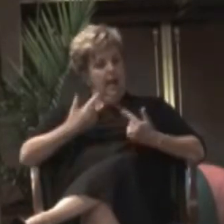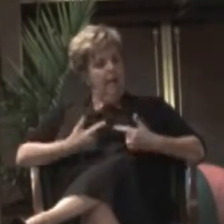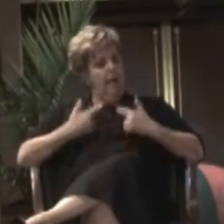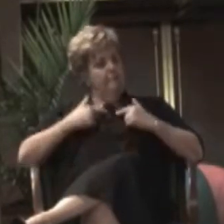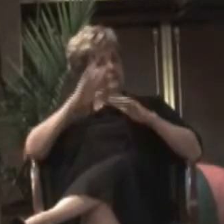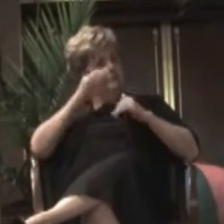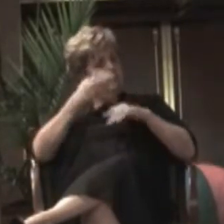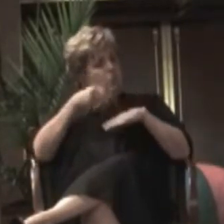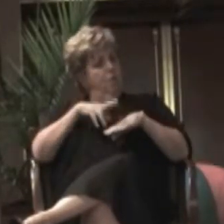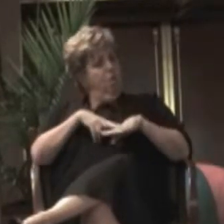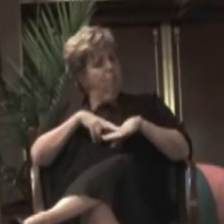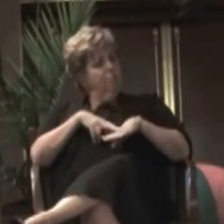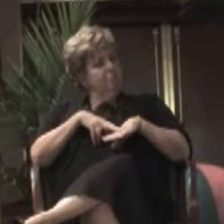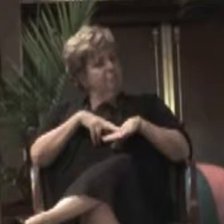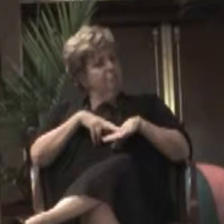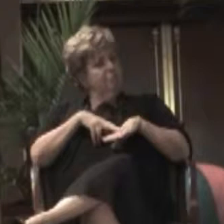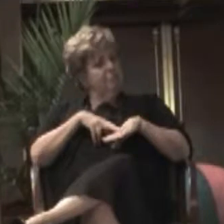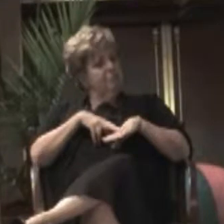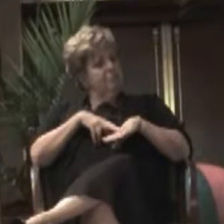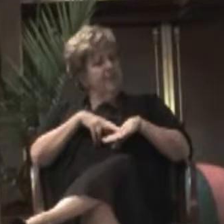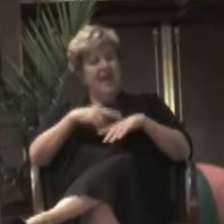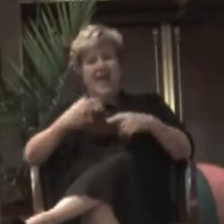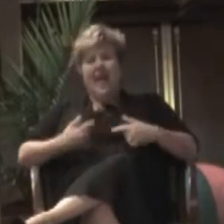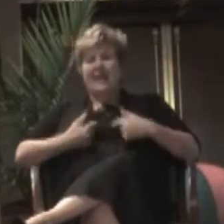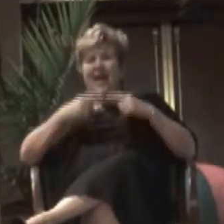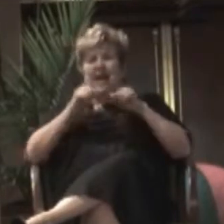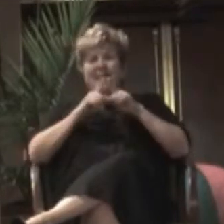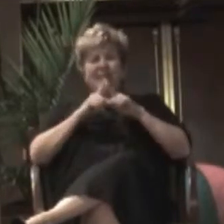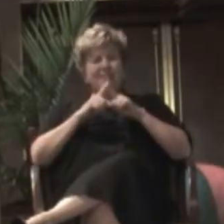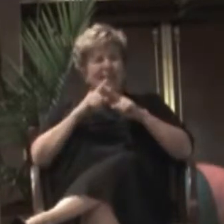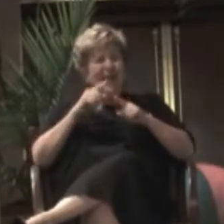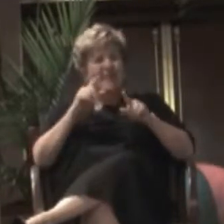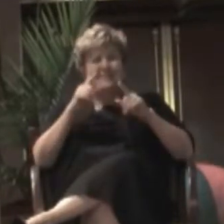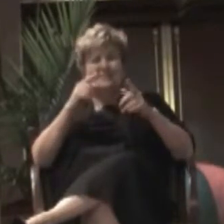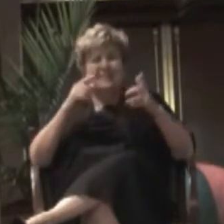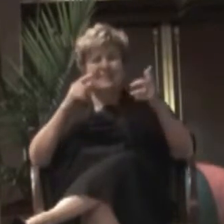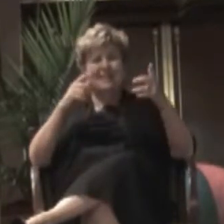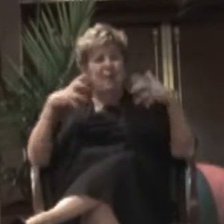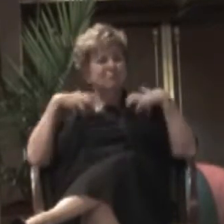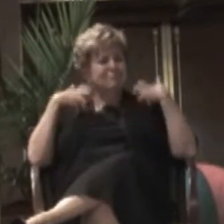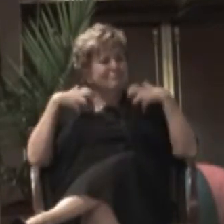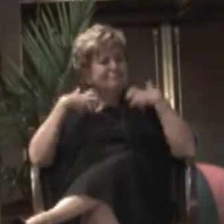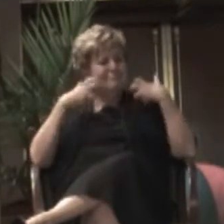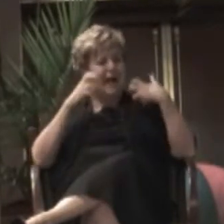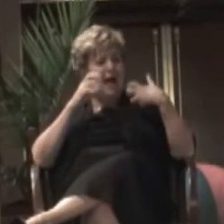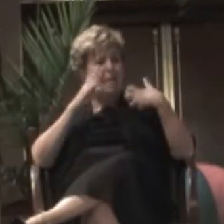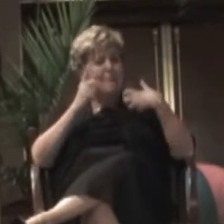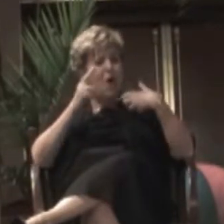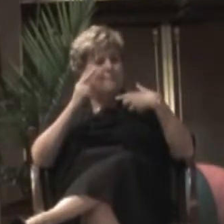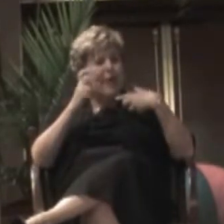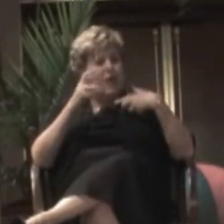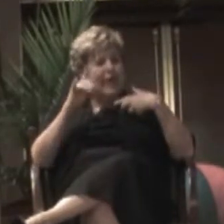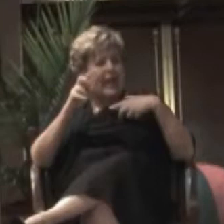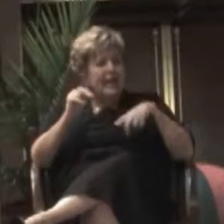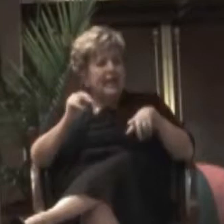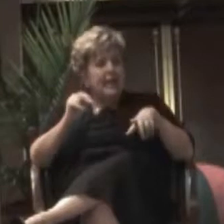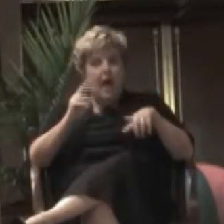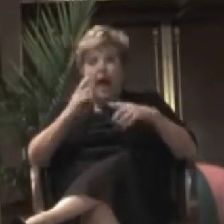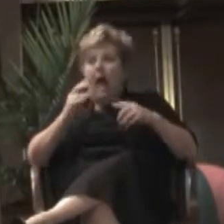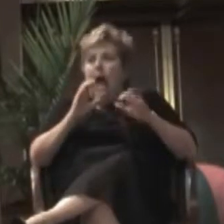like an absolute barbarian. And I said, I wasn't a criminal. I did a lot of stuff that people would have classified